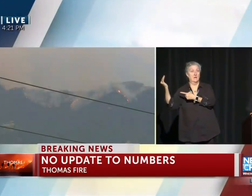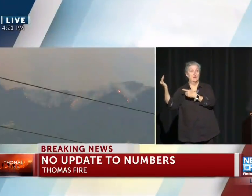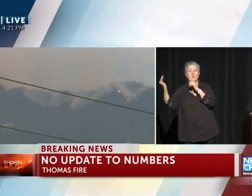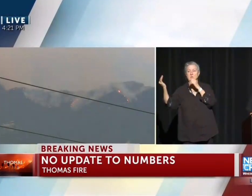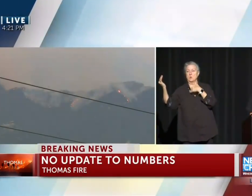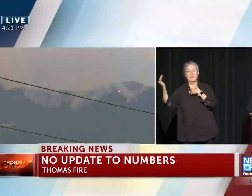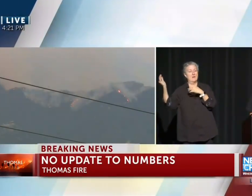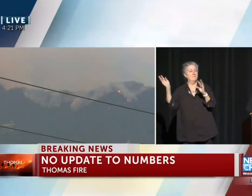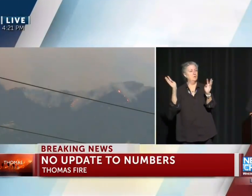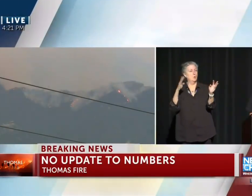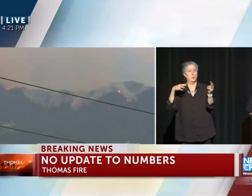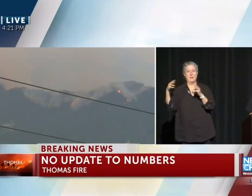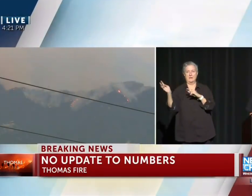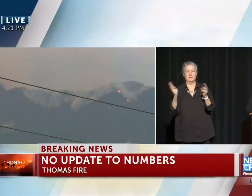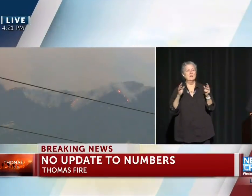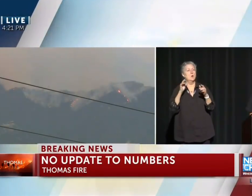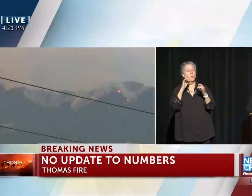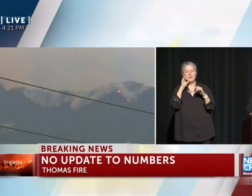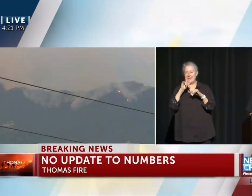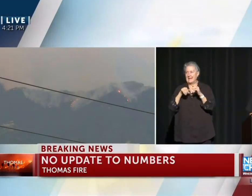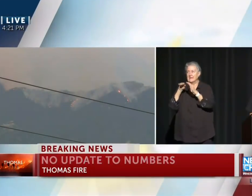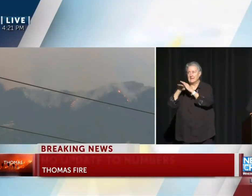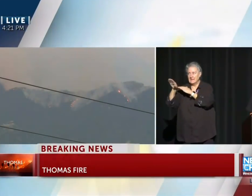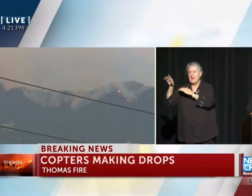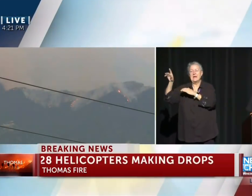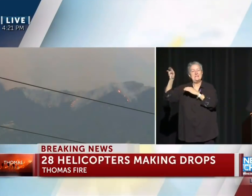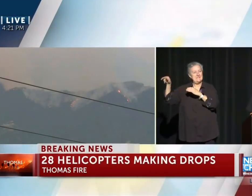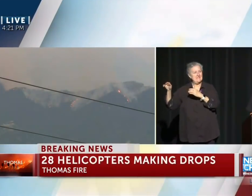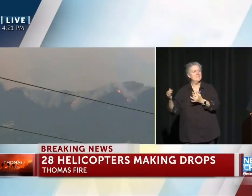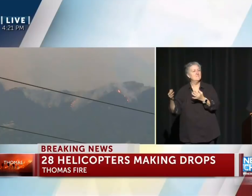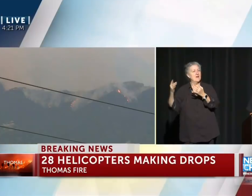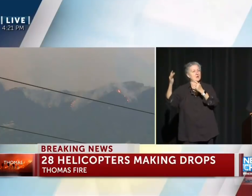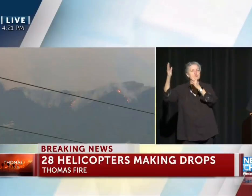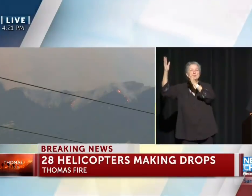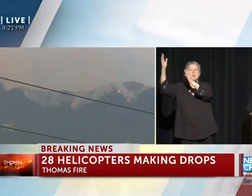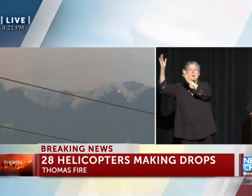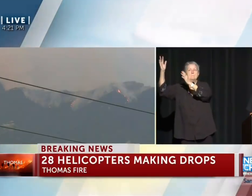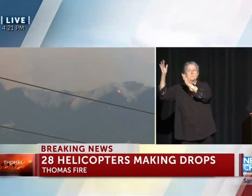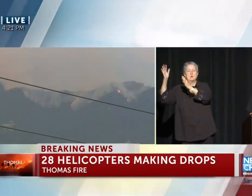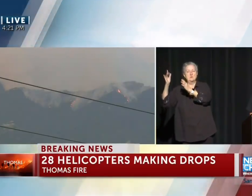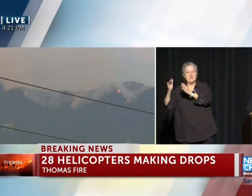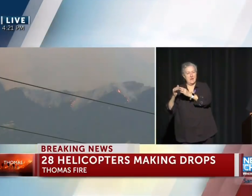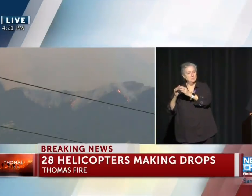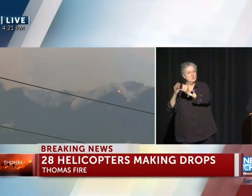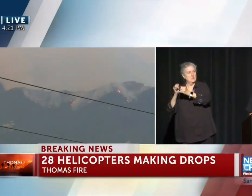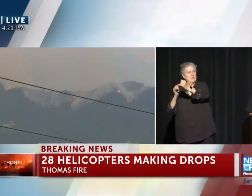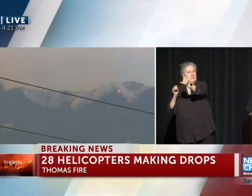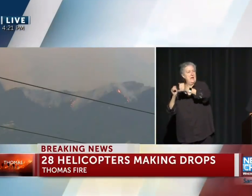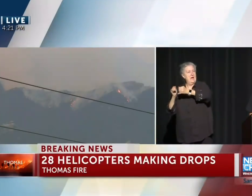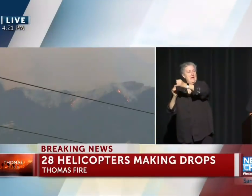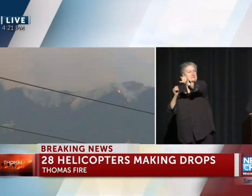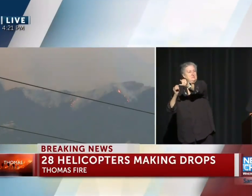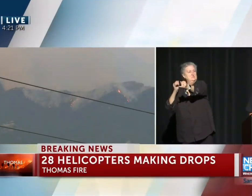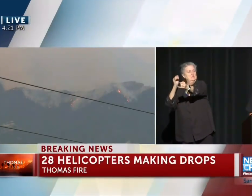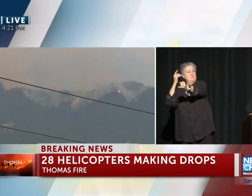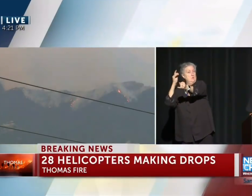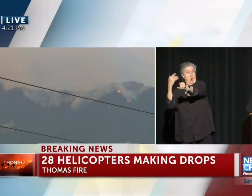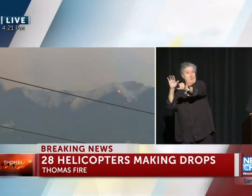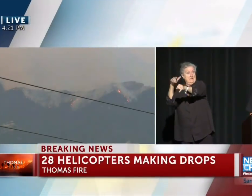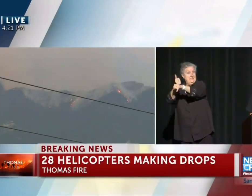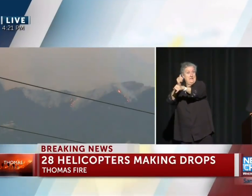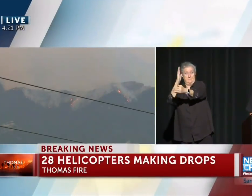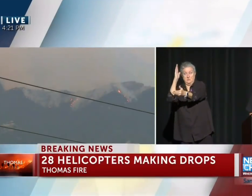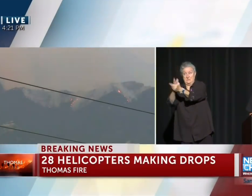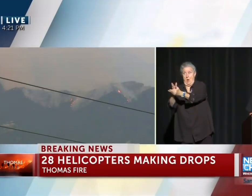don't have the wind, we can't get in there, and we need that fire to burn down to the containment lines that we've already initiated. And so that's our goal. It's